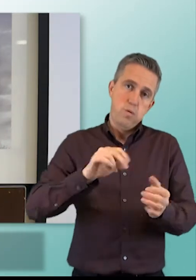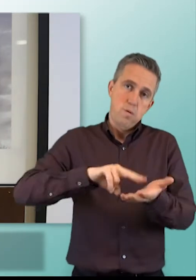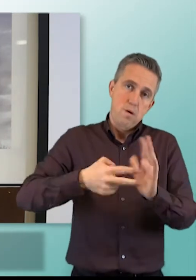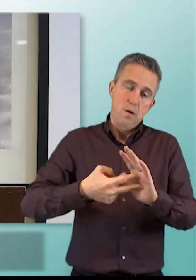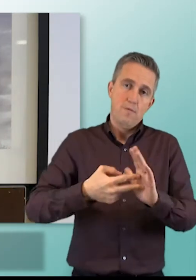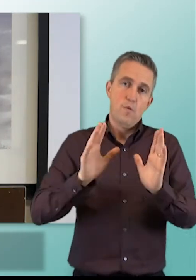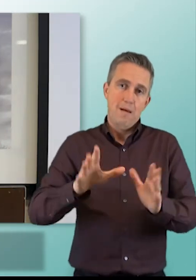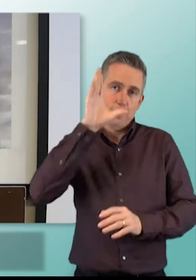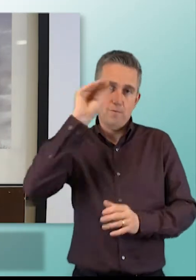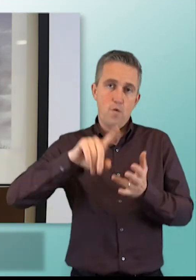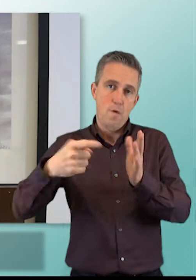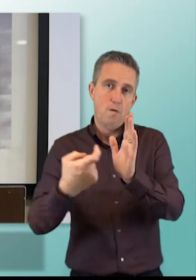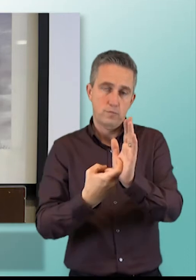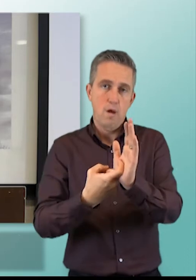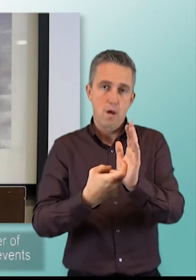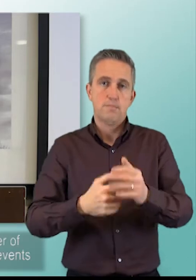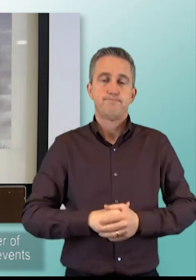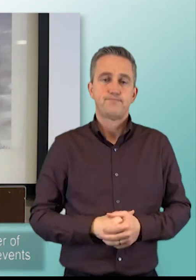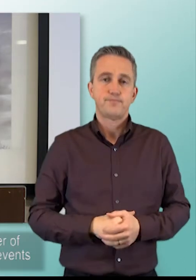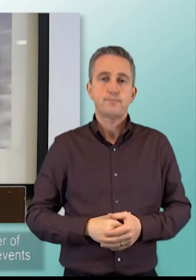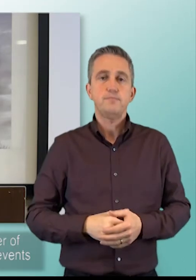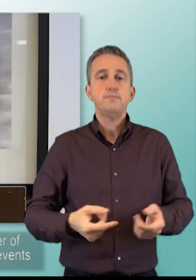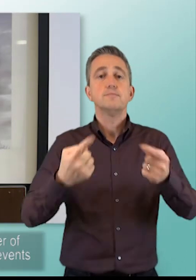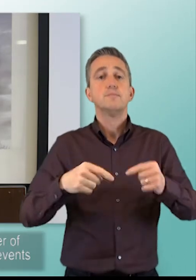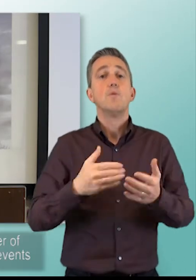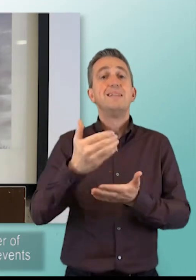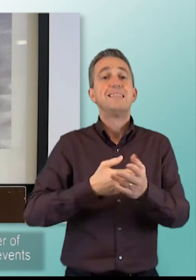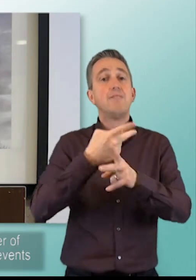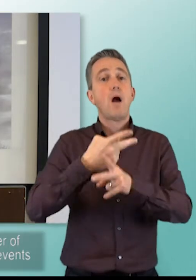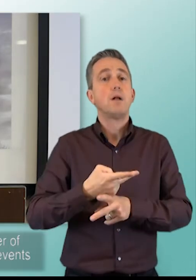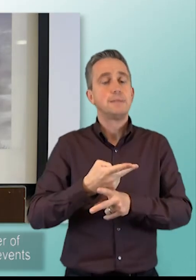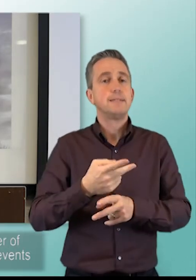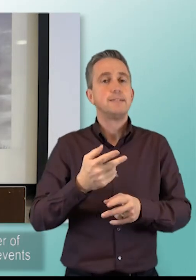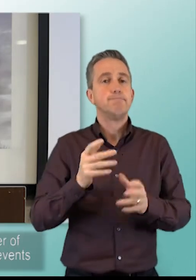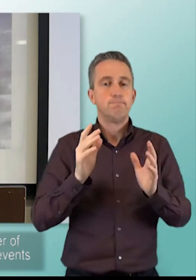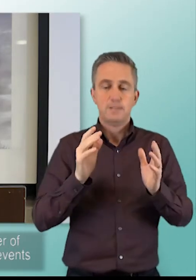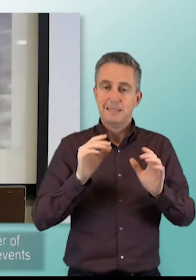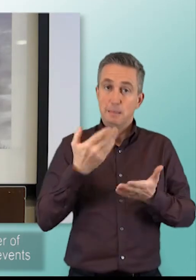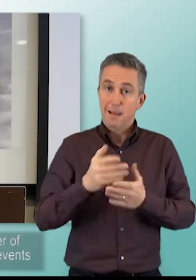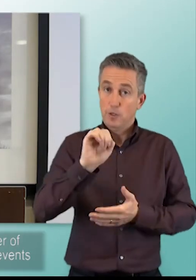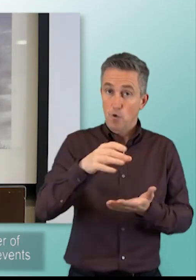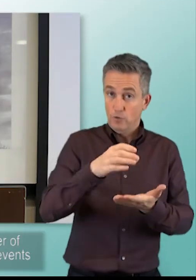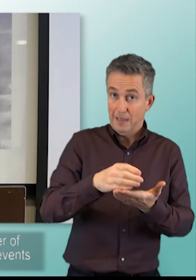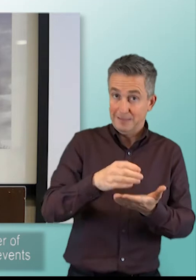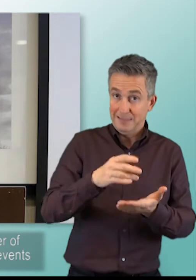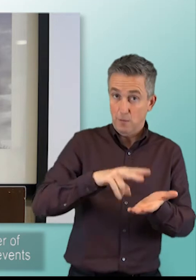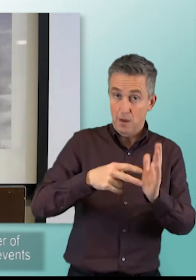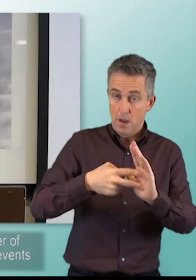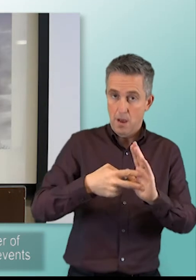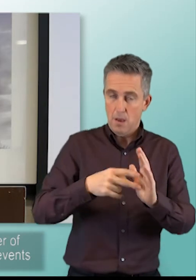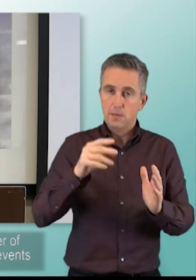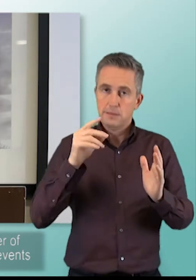the organisation's managing risk. In terms of safeguarding, the same is true. However, of course, we